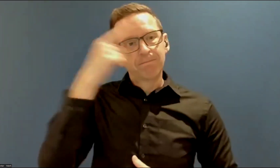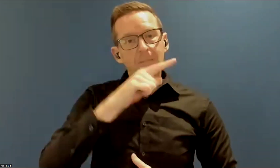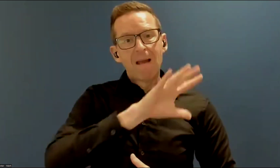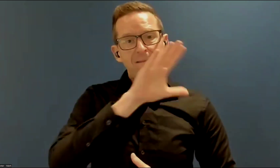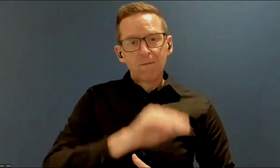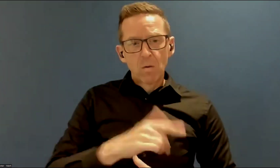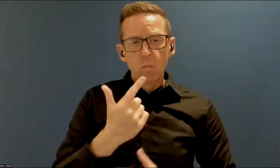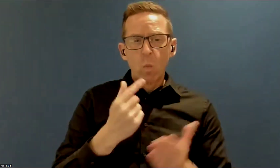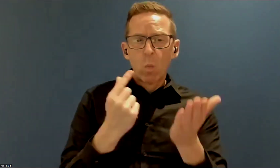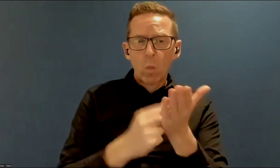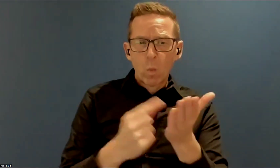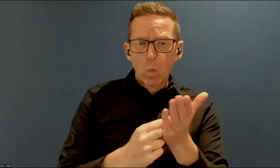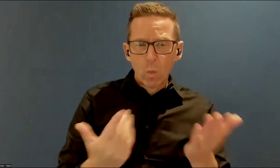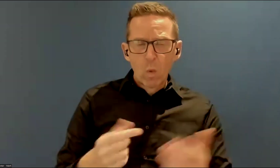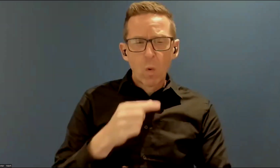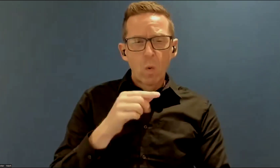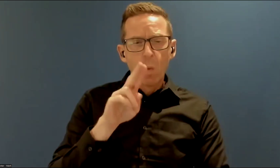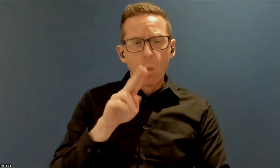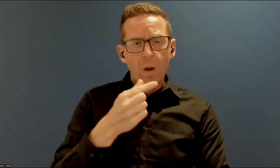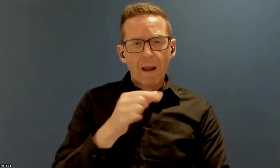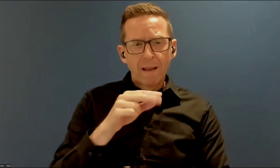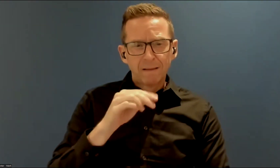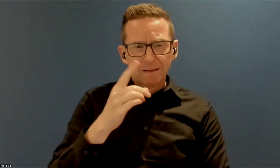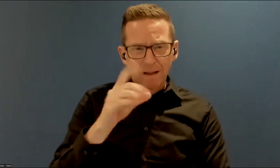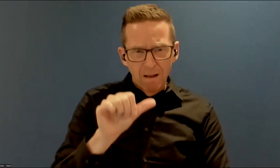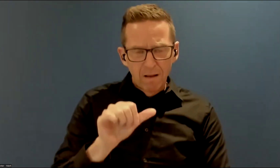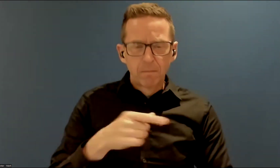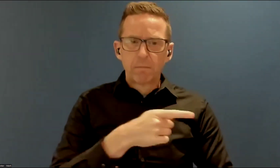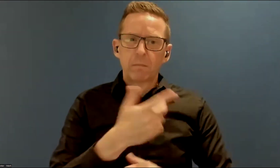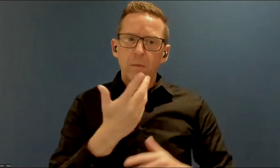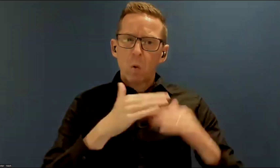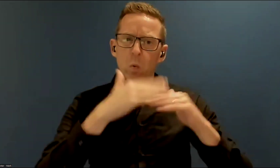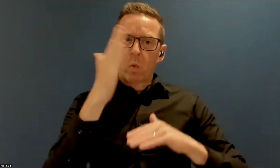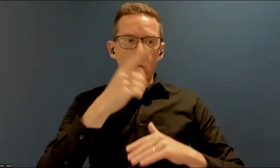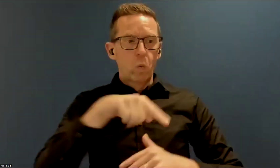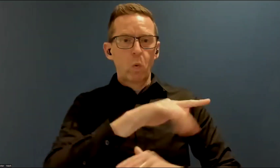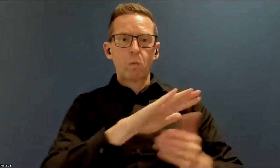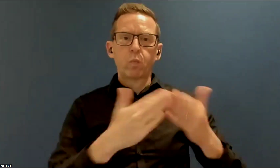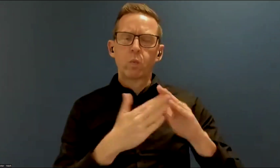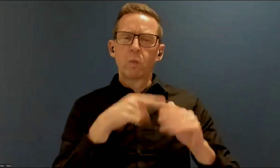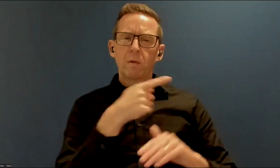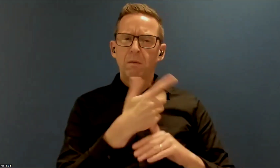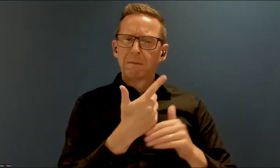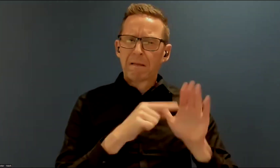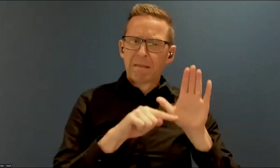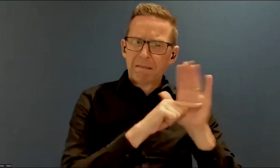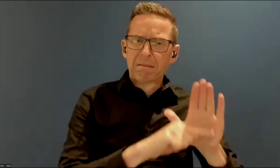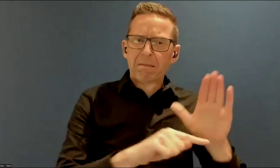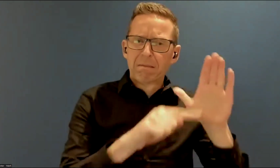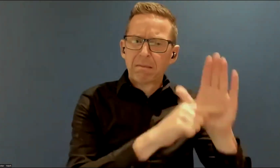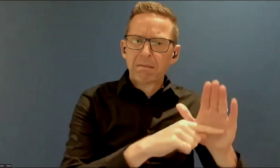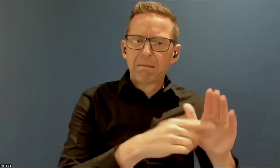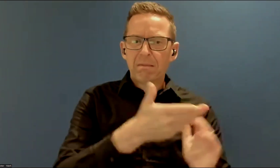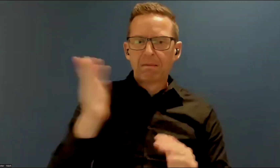the communities are still very negative. Of recent, I've been following up a case